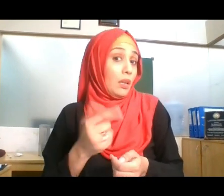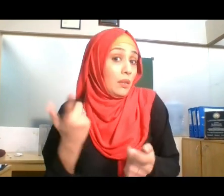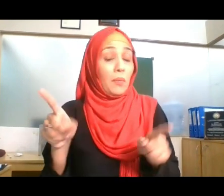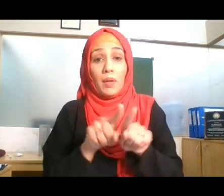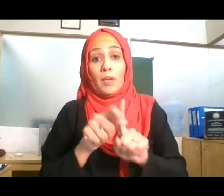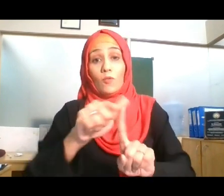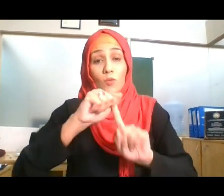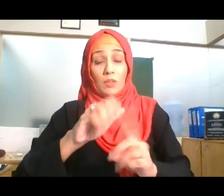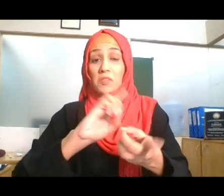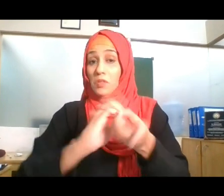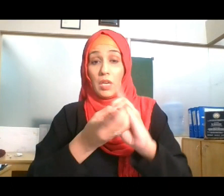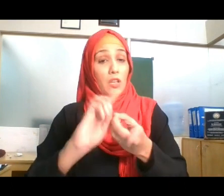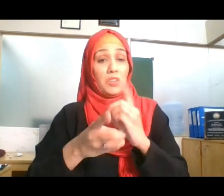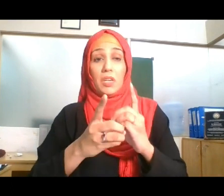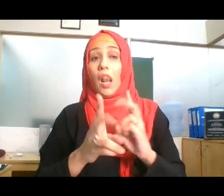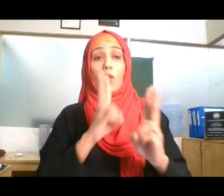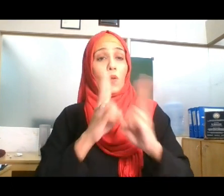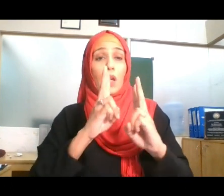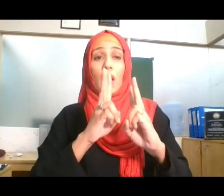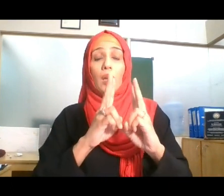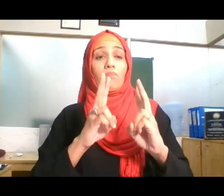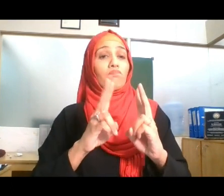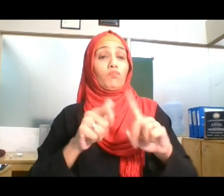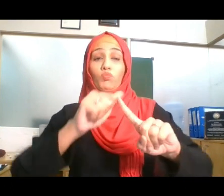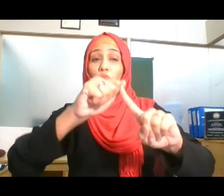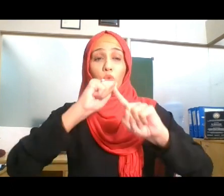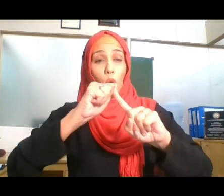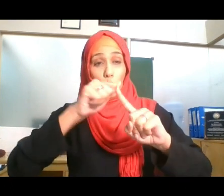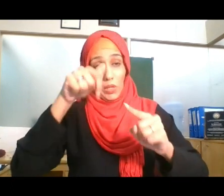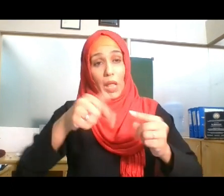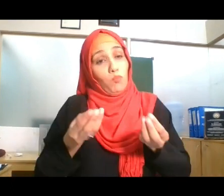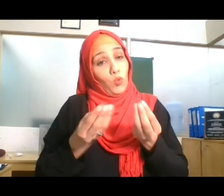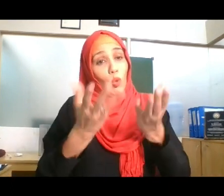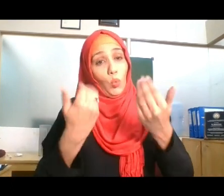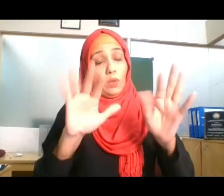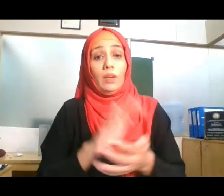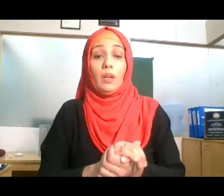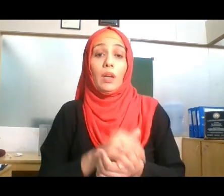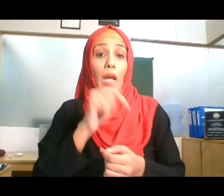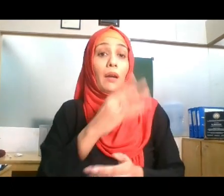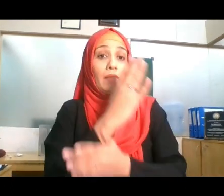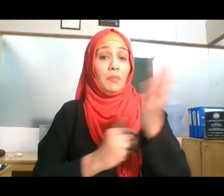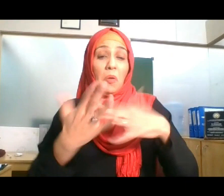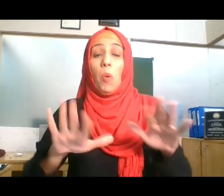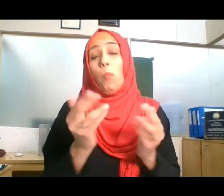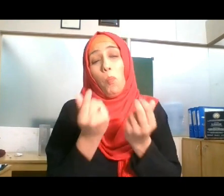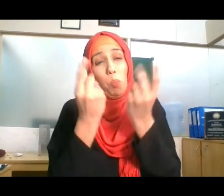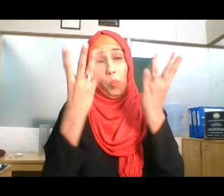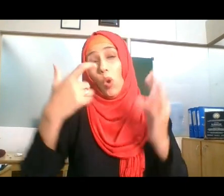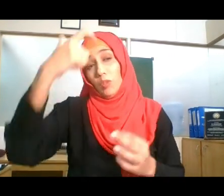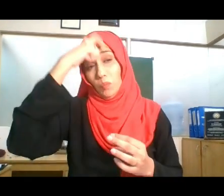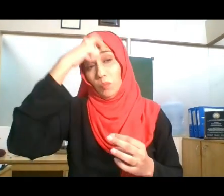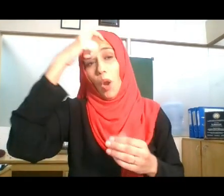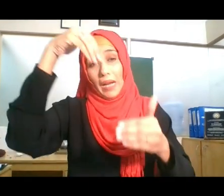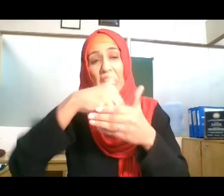requires digital communication at some point in time. But persons with disabilities face many barriers to achieve this kind